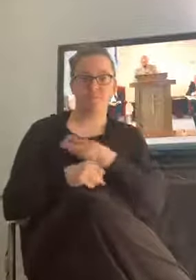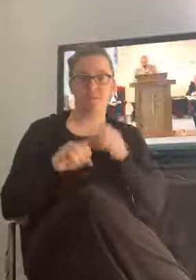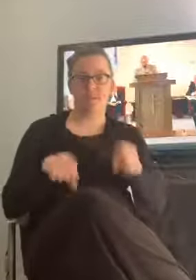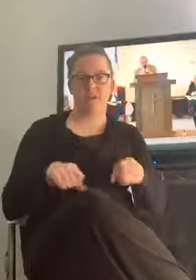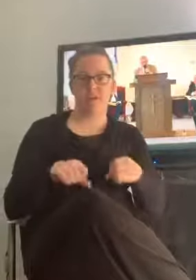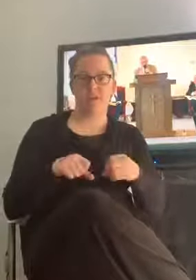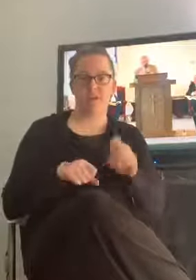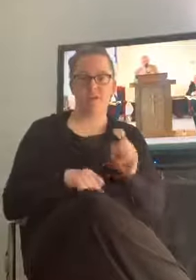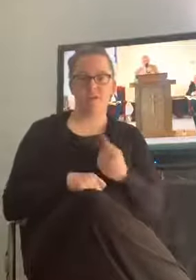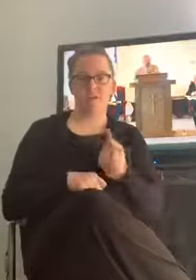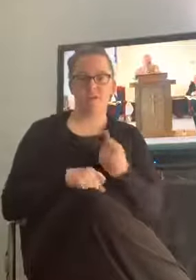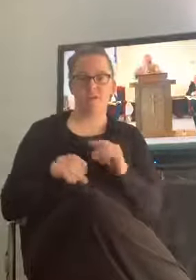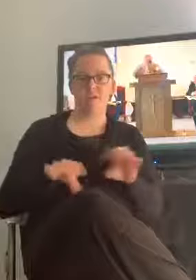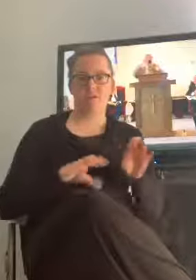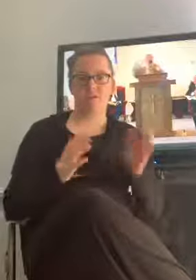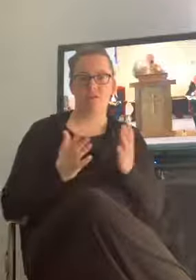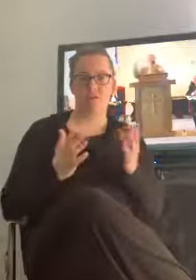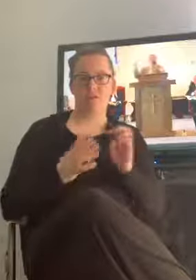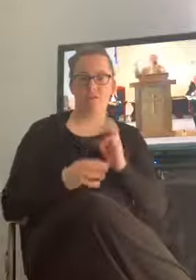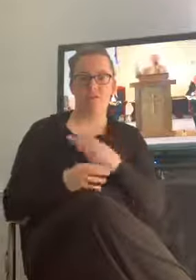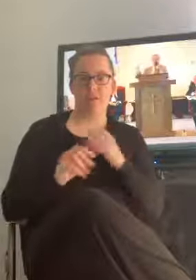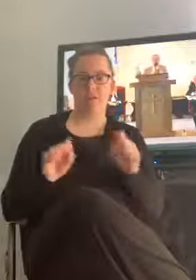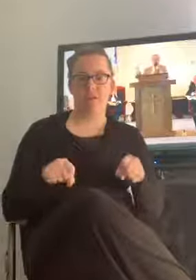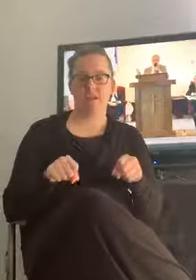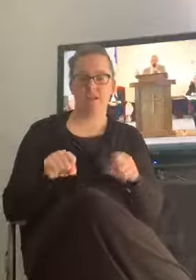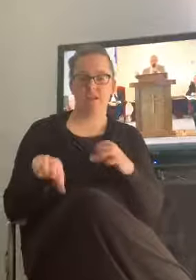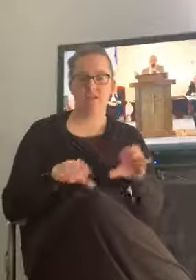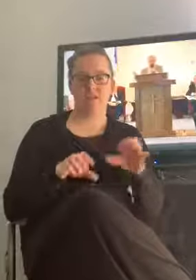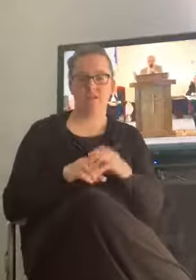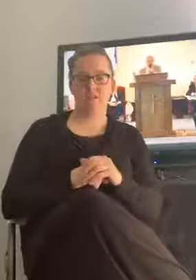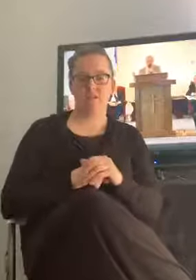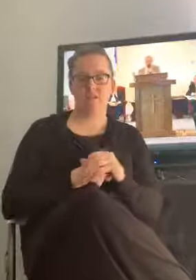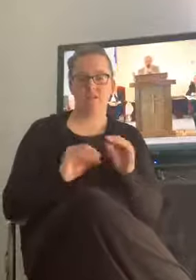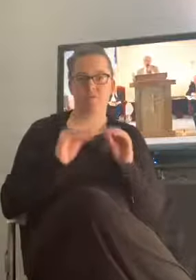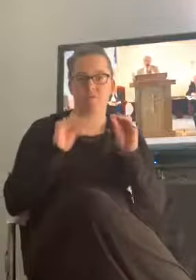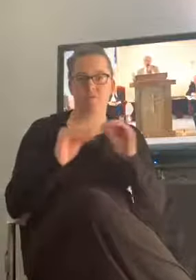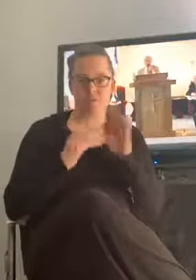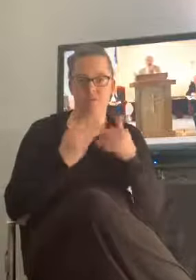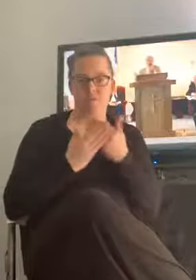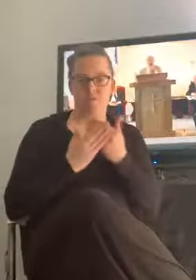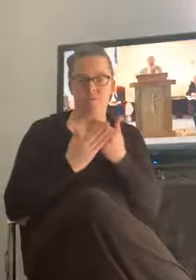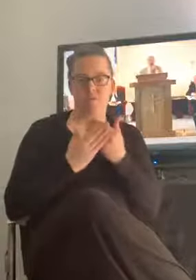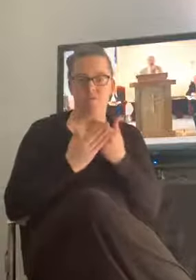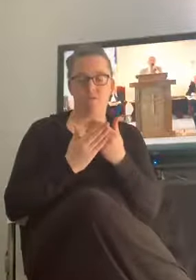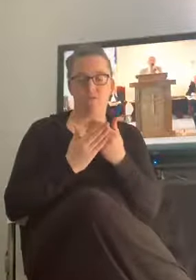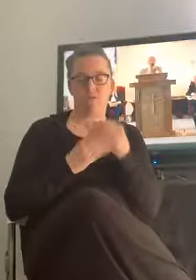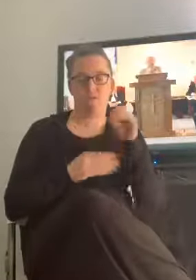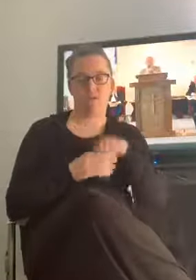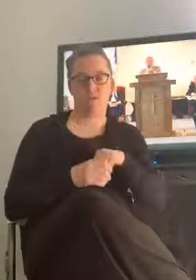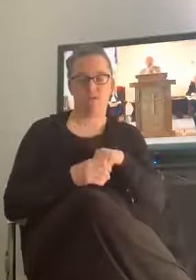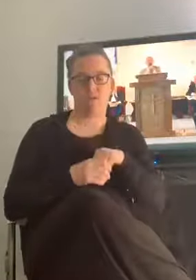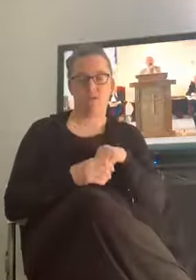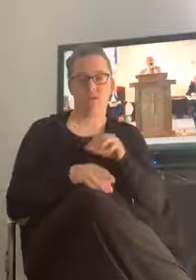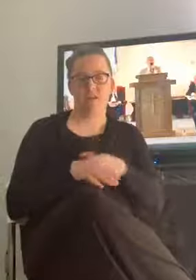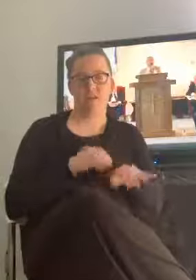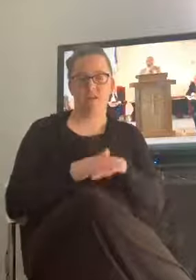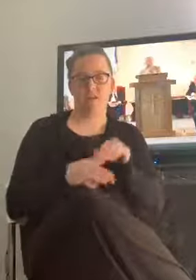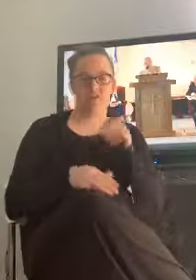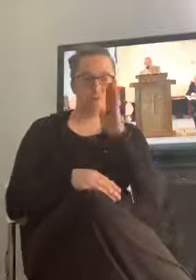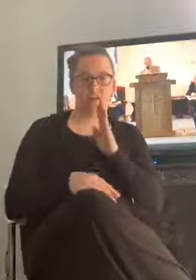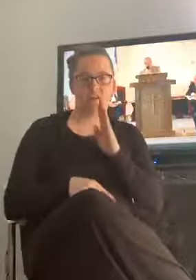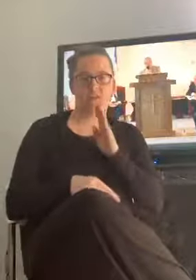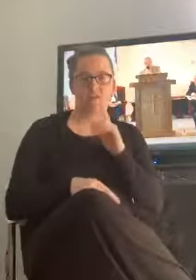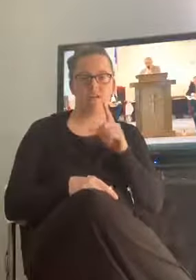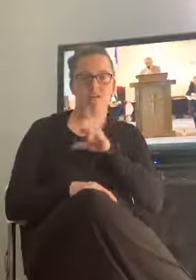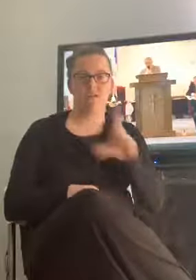we can do. Put the rest in the hands of God. Lord, I need you to